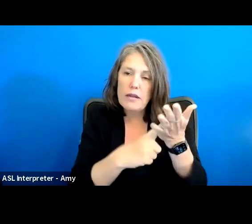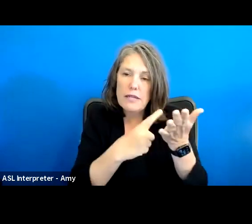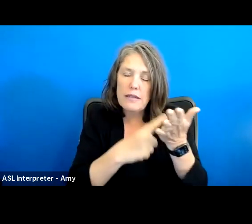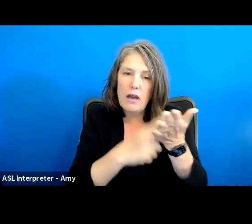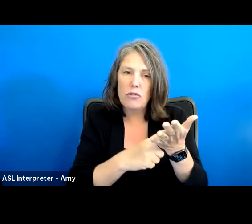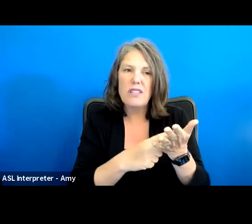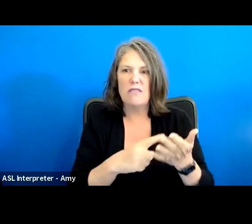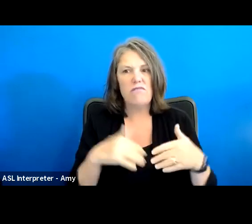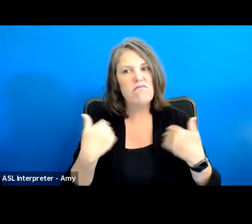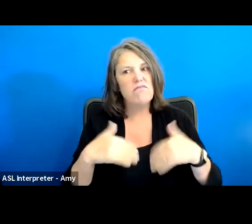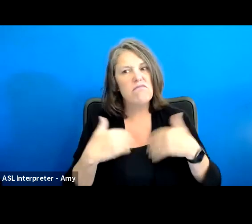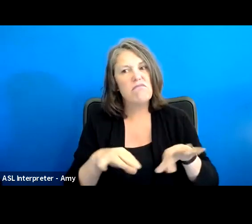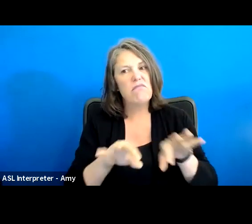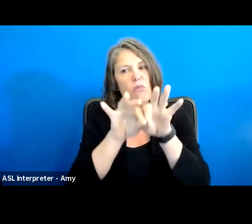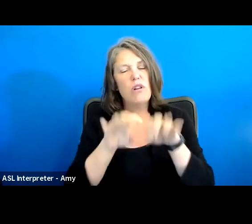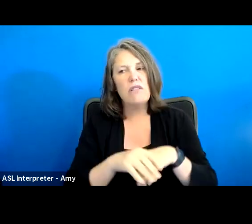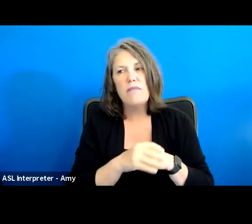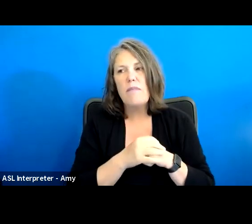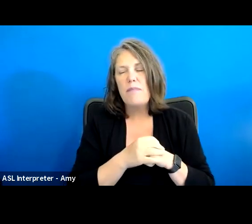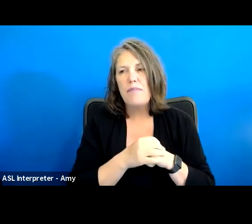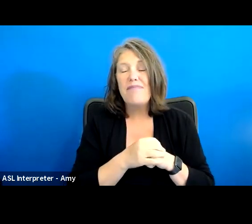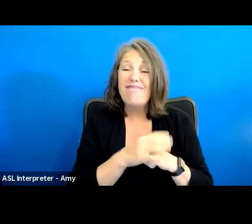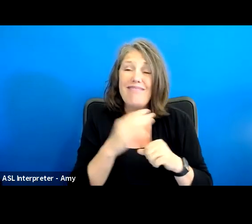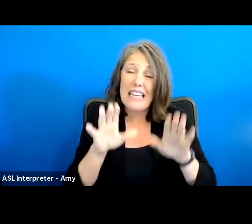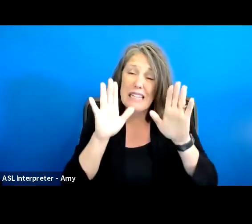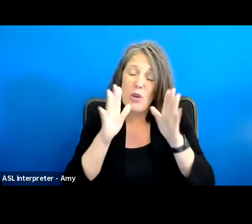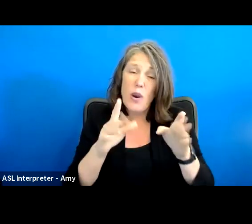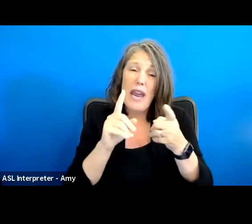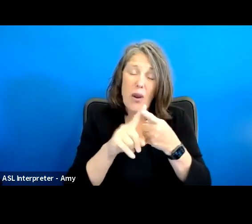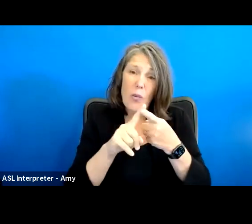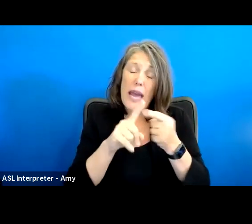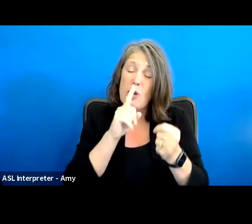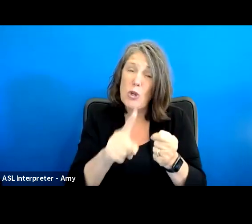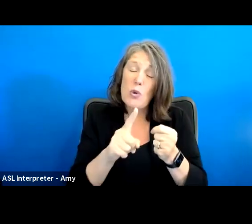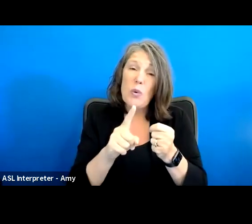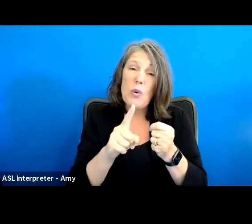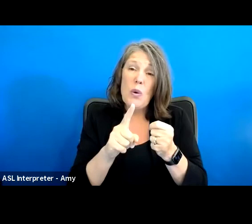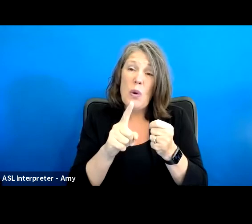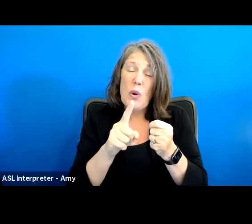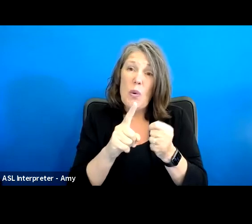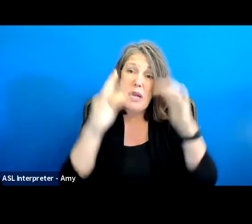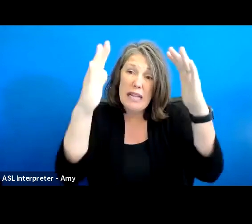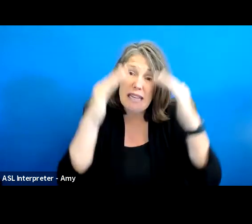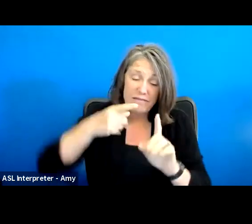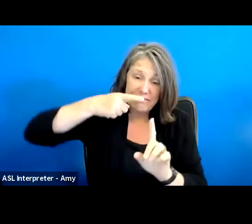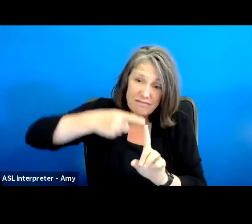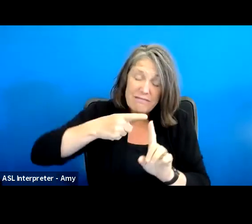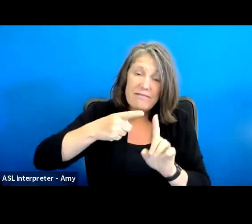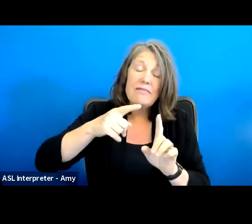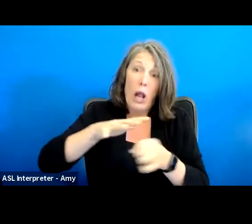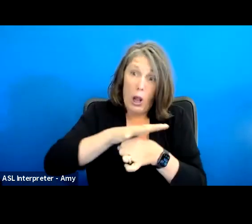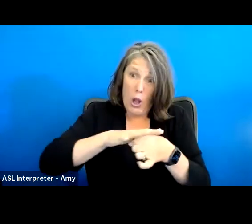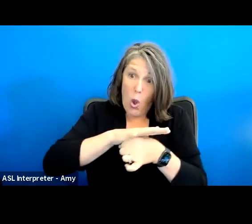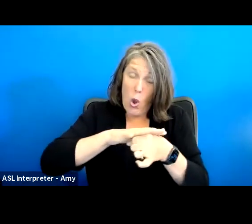is also really important. And it's a great way to contextualize local issues into larger